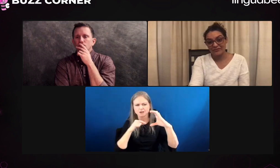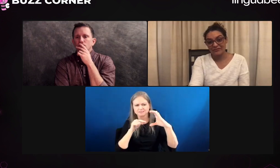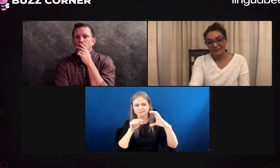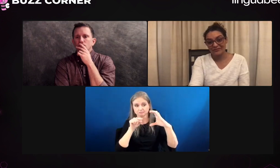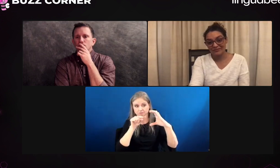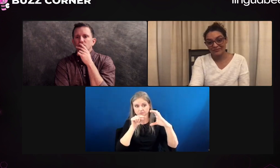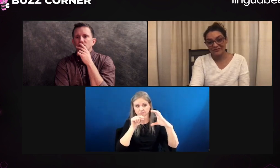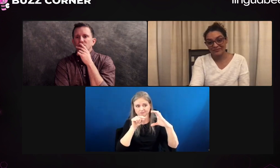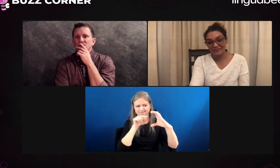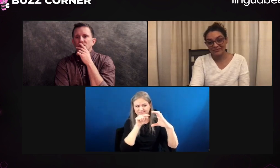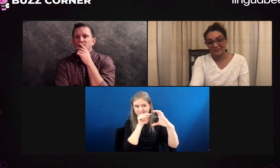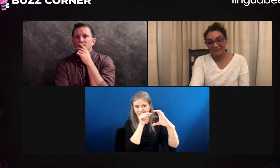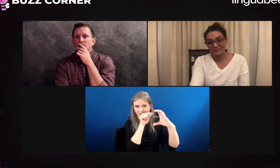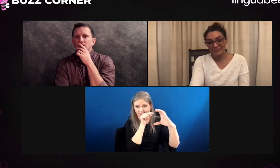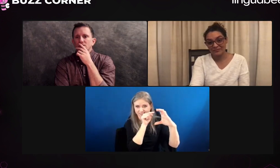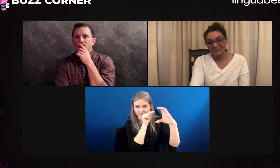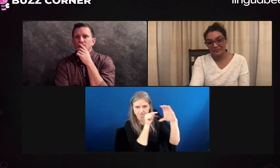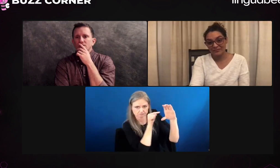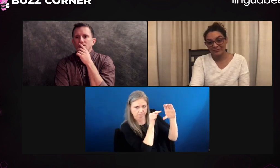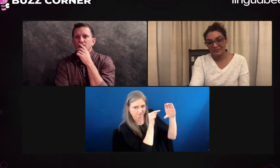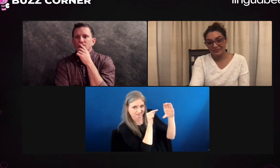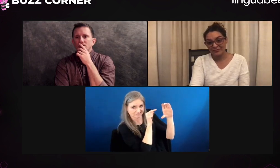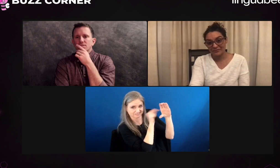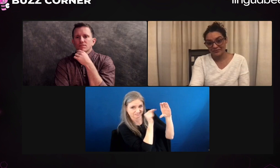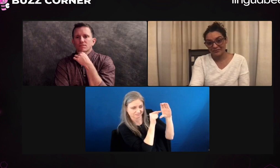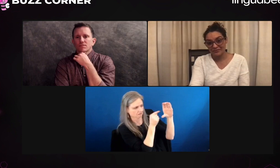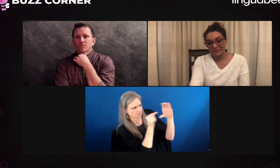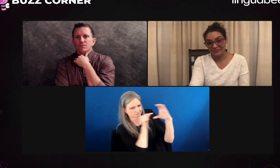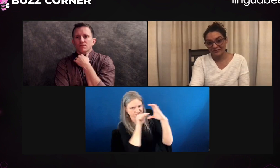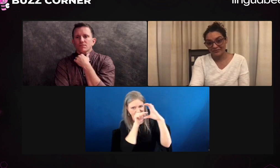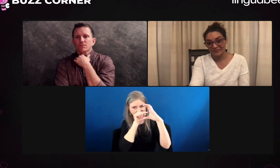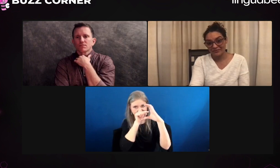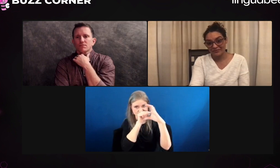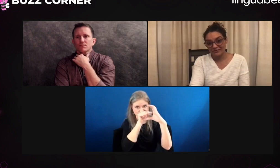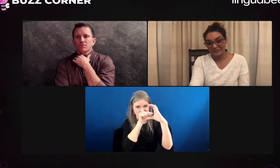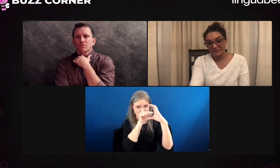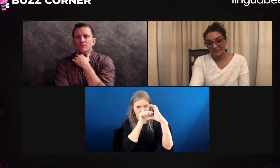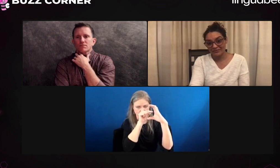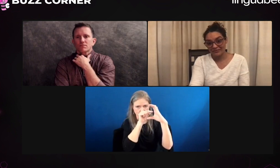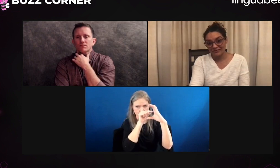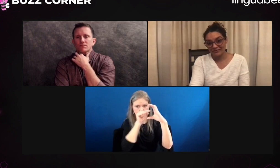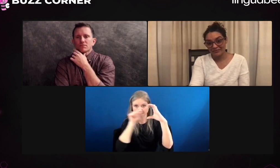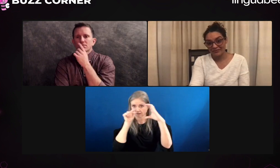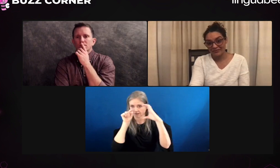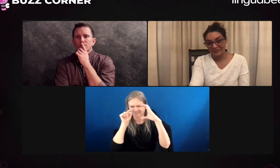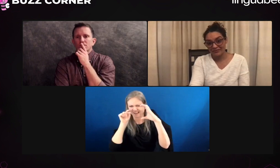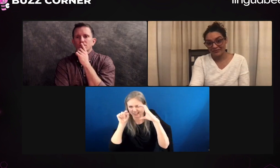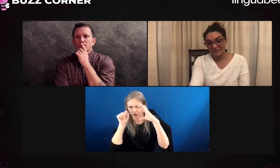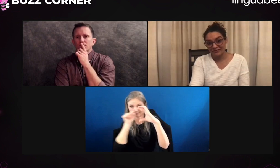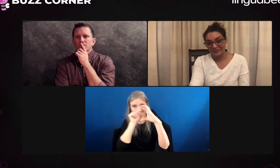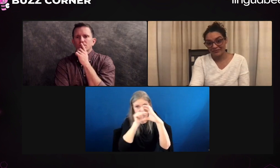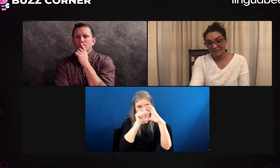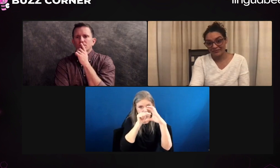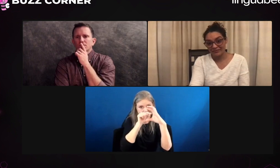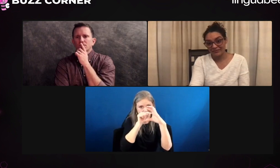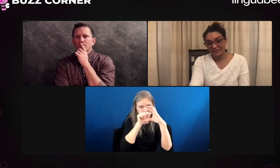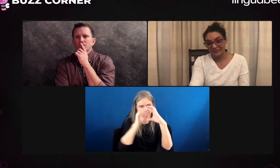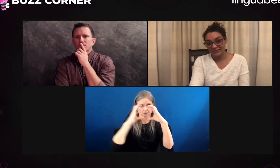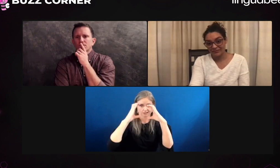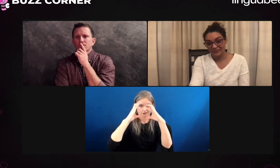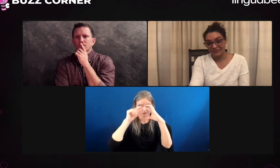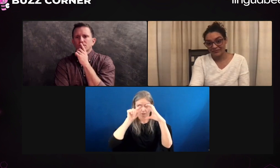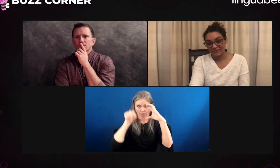that within my actual eye, right? And so I was communicating with them and I was pointing to this specific